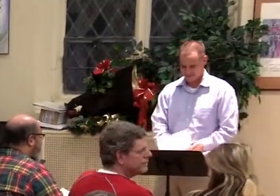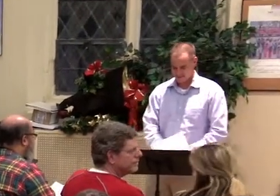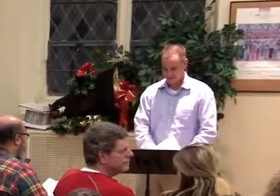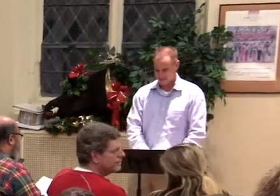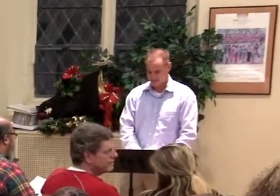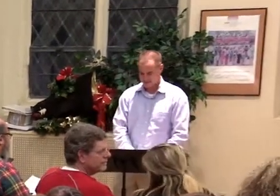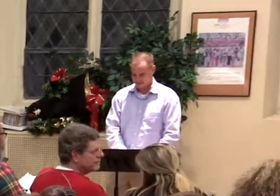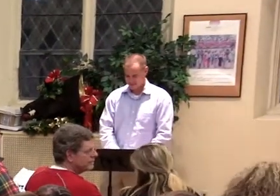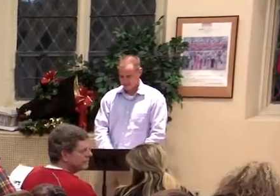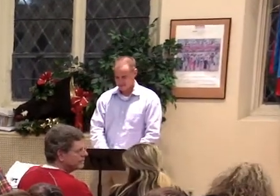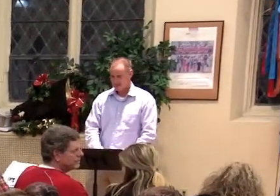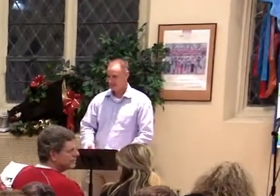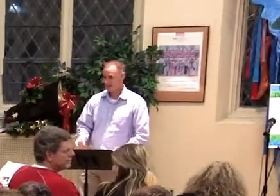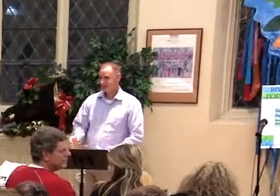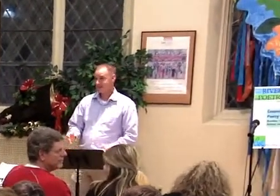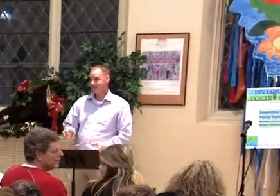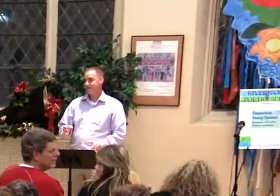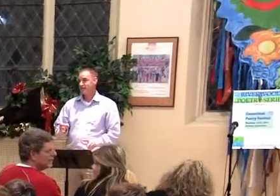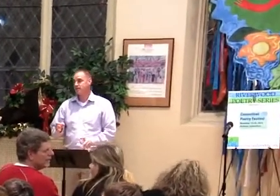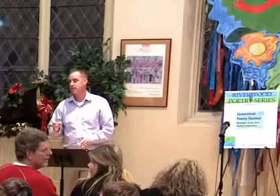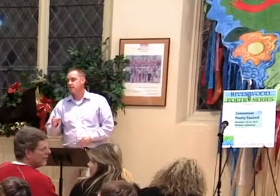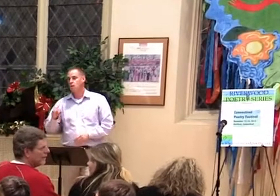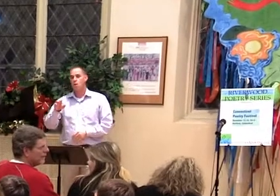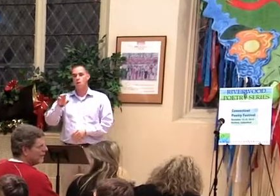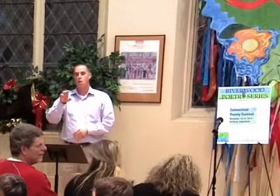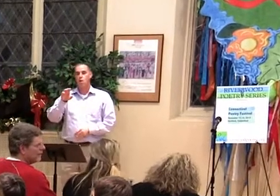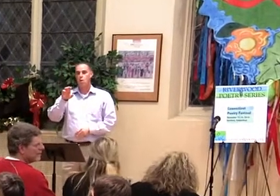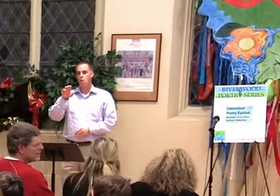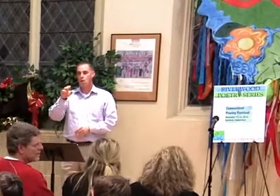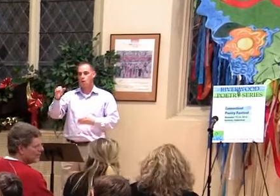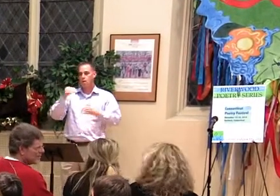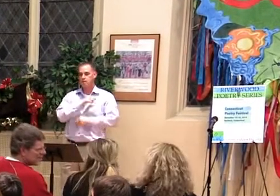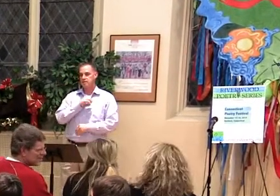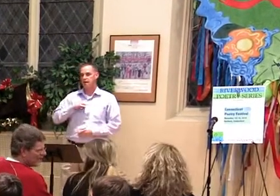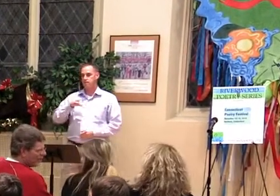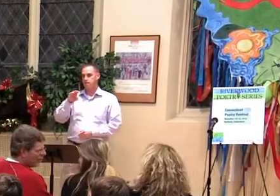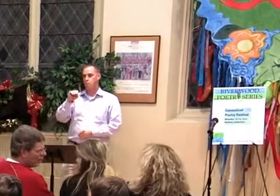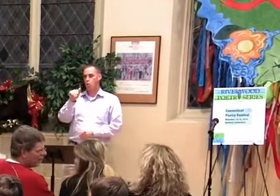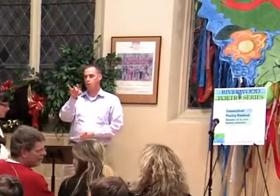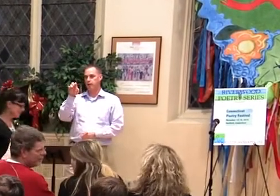Our next poet is faculty member Maureen O'Brien.